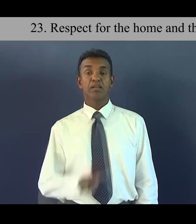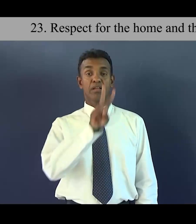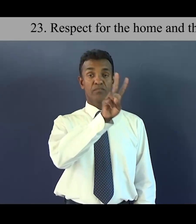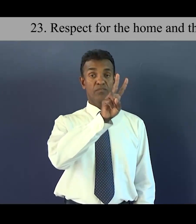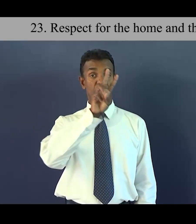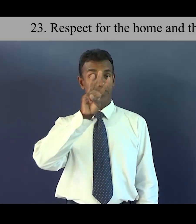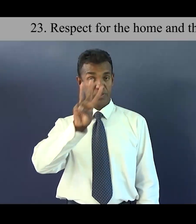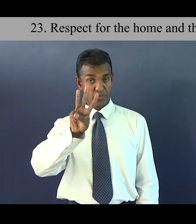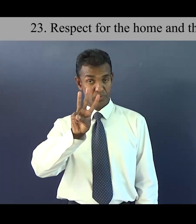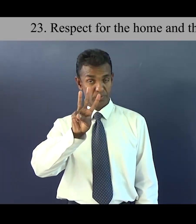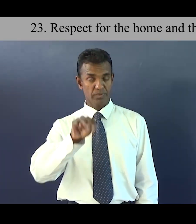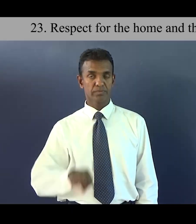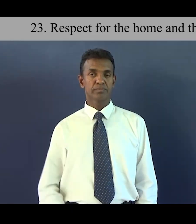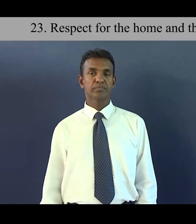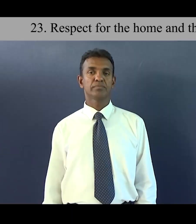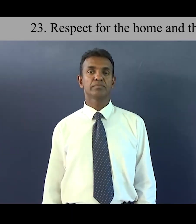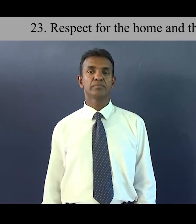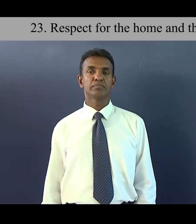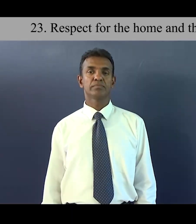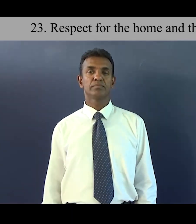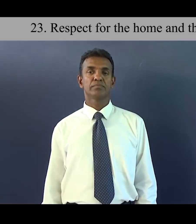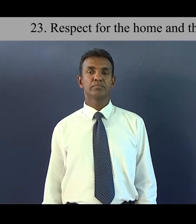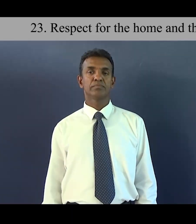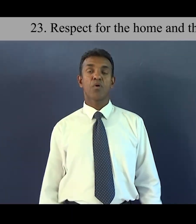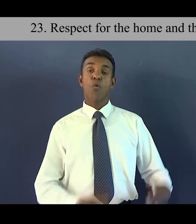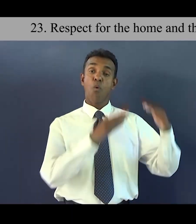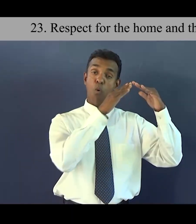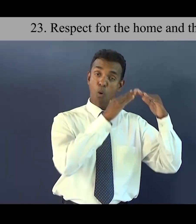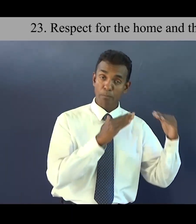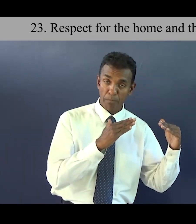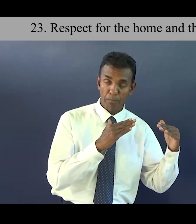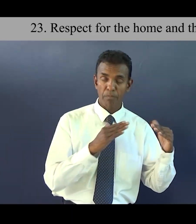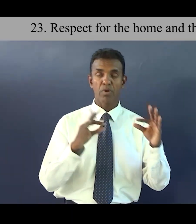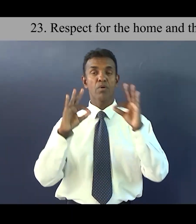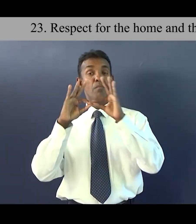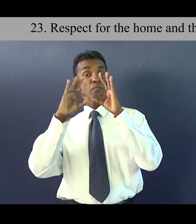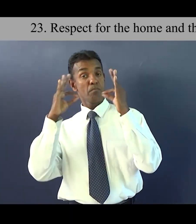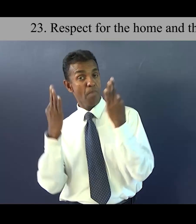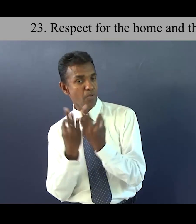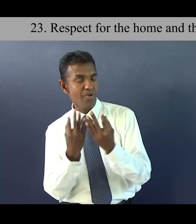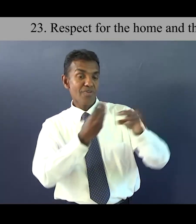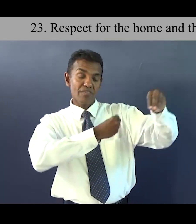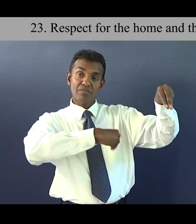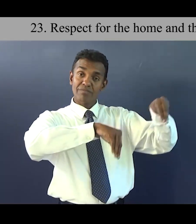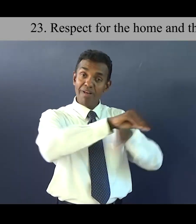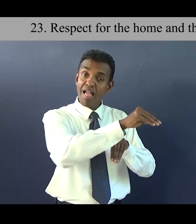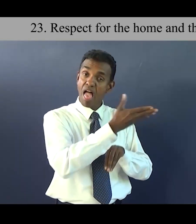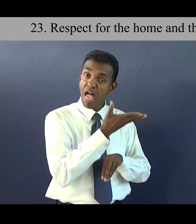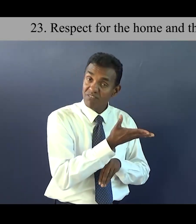Countries must make sure that disabled people have equal rights to get